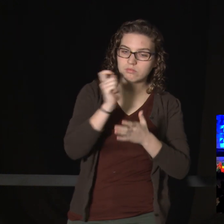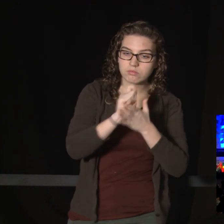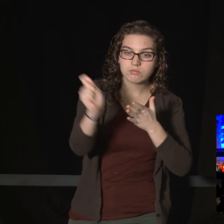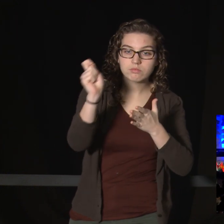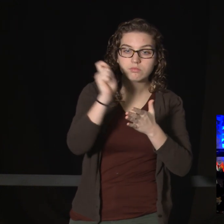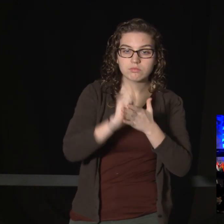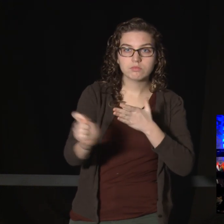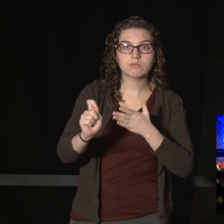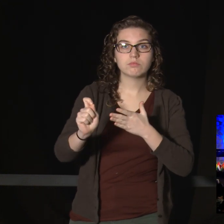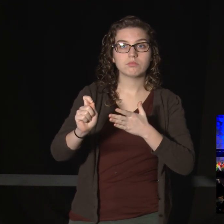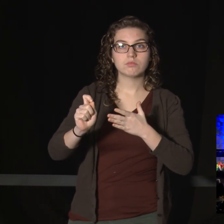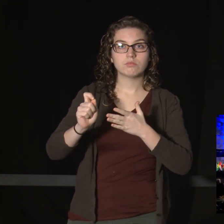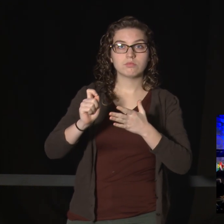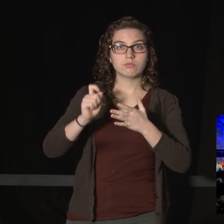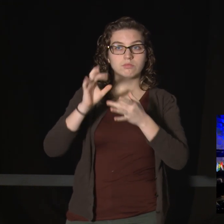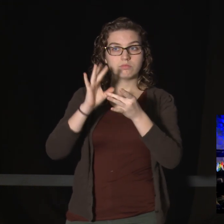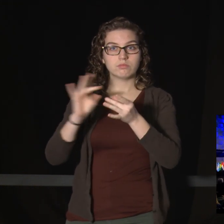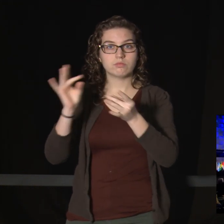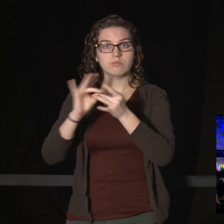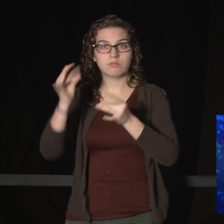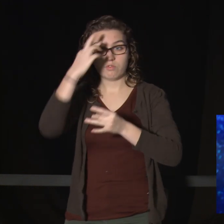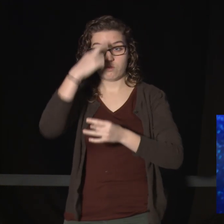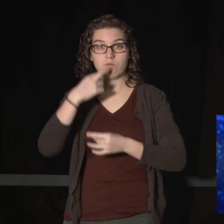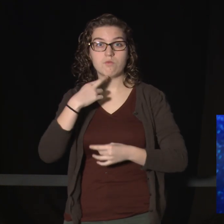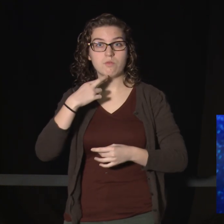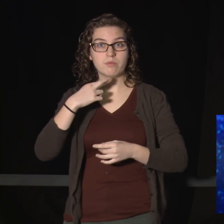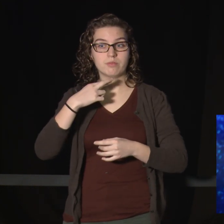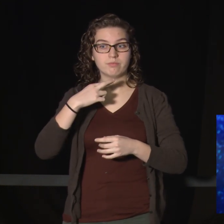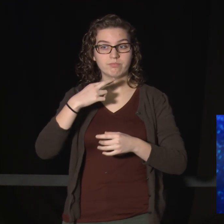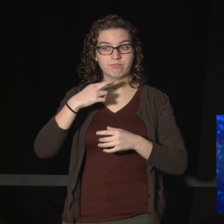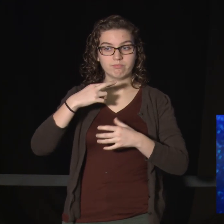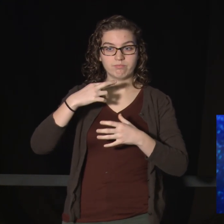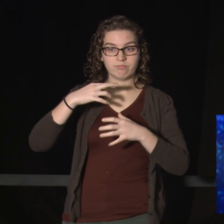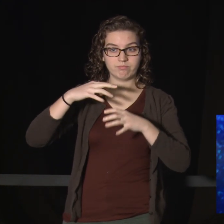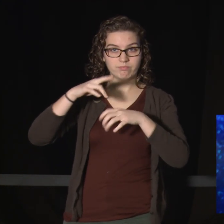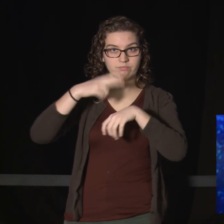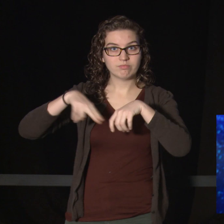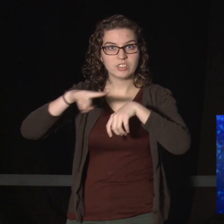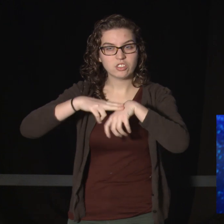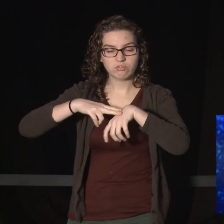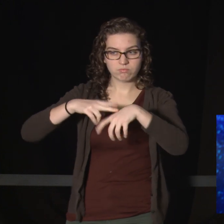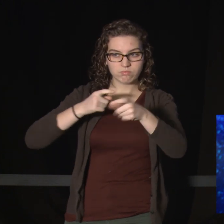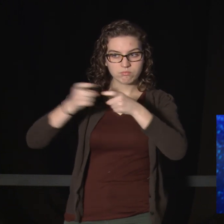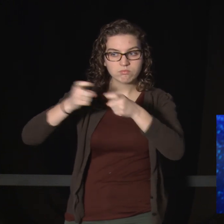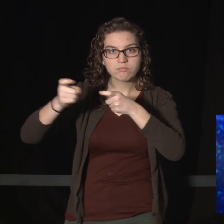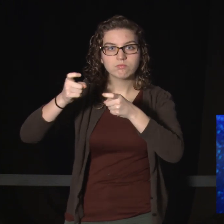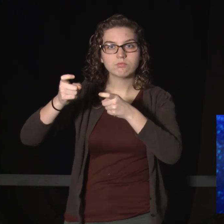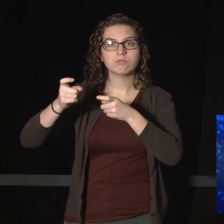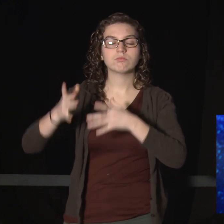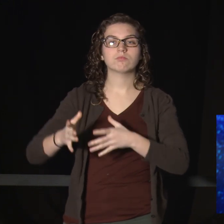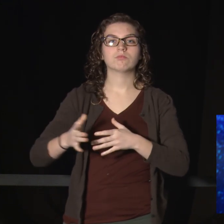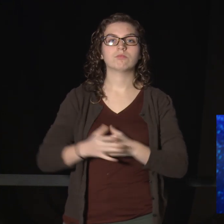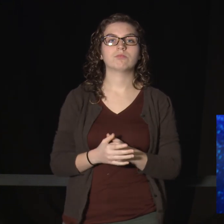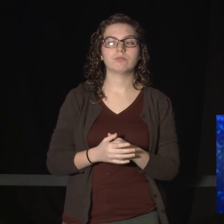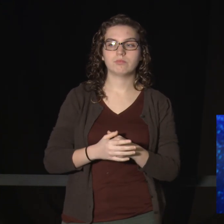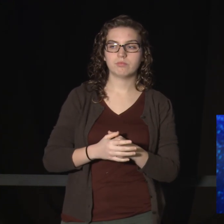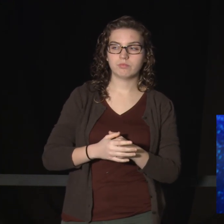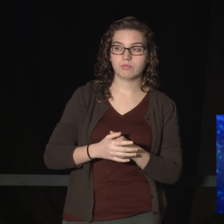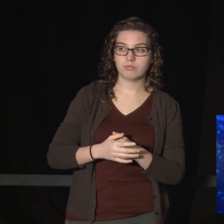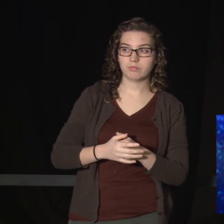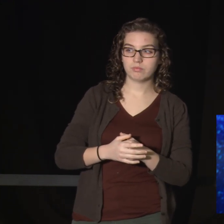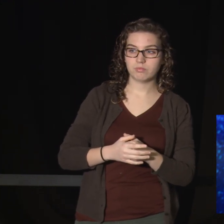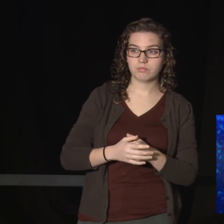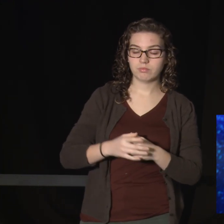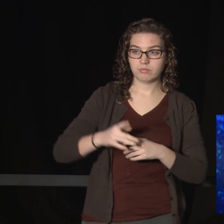of the Roman Empire addressing the rulers of the Roman